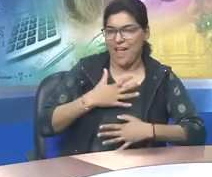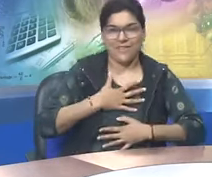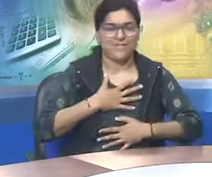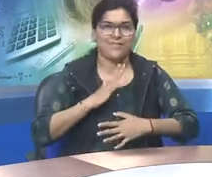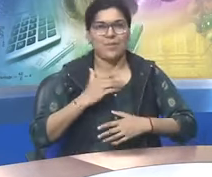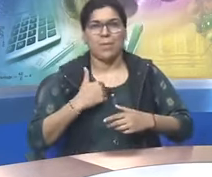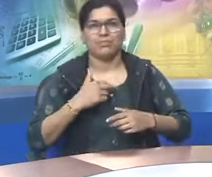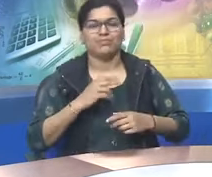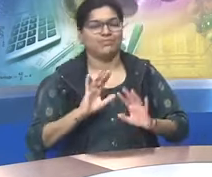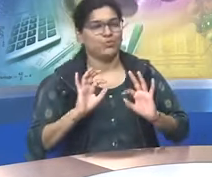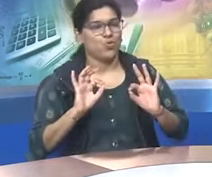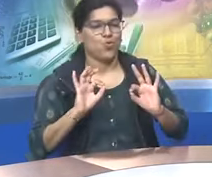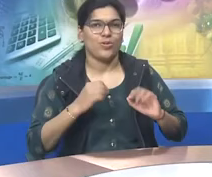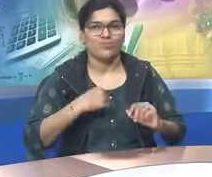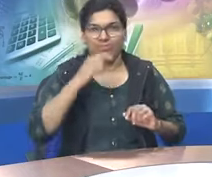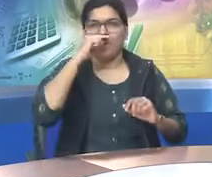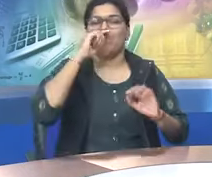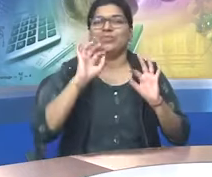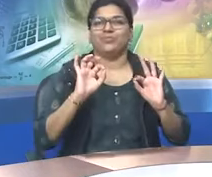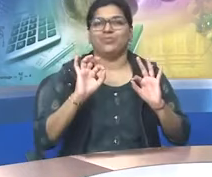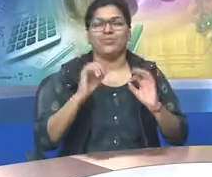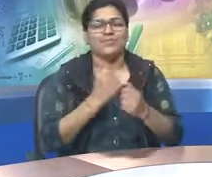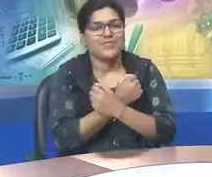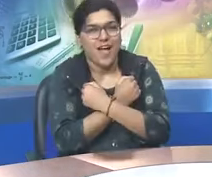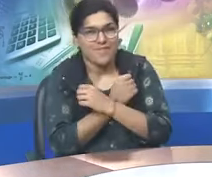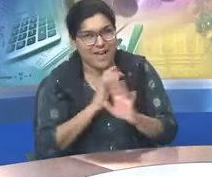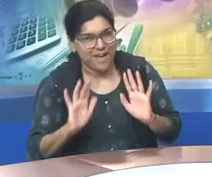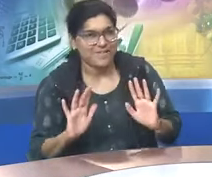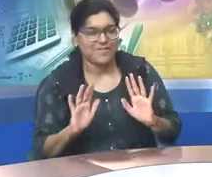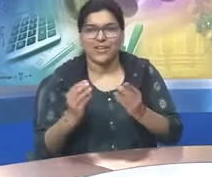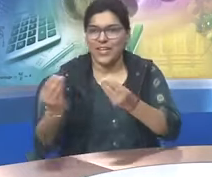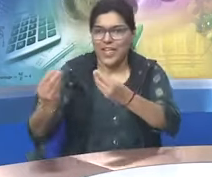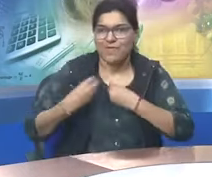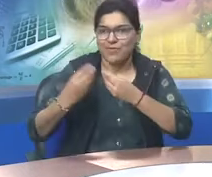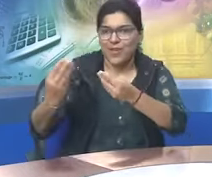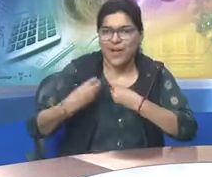feel proud, loved and honored?